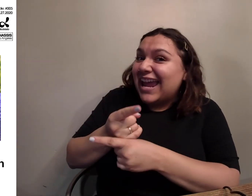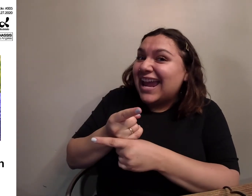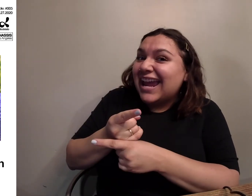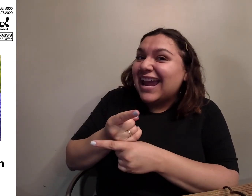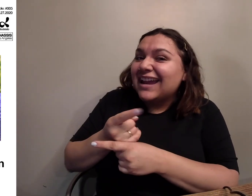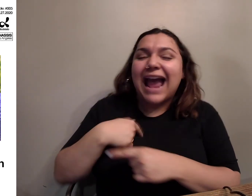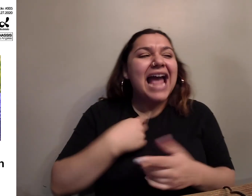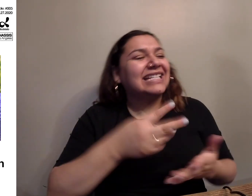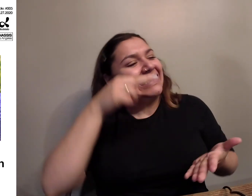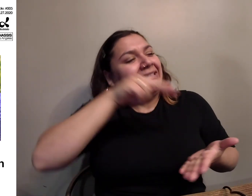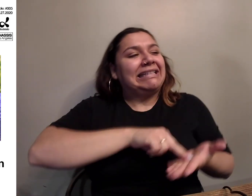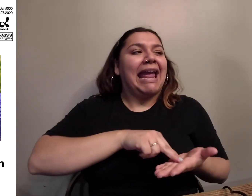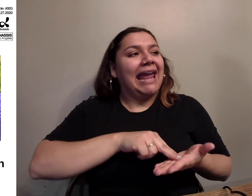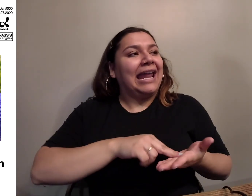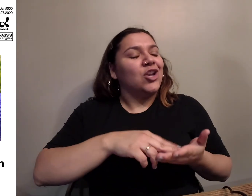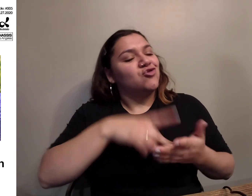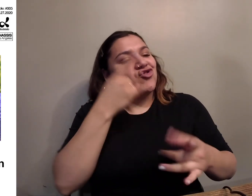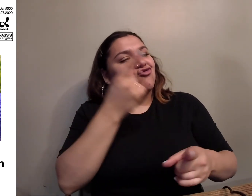stood.